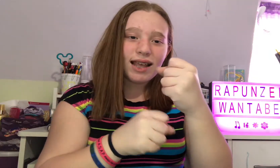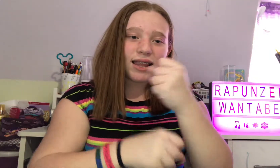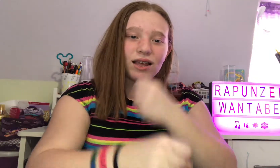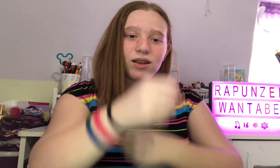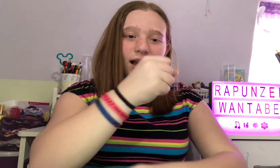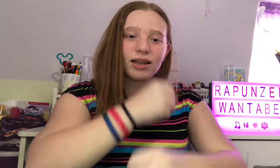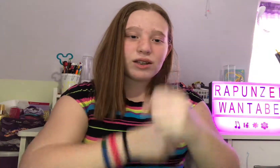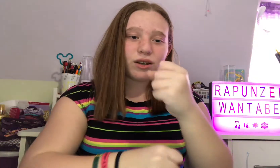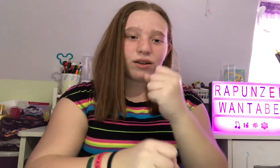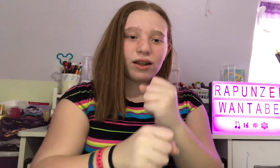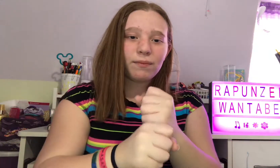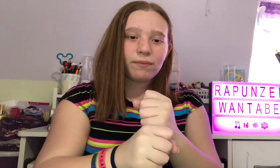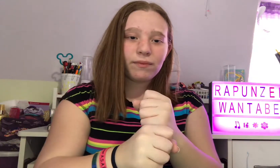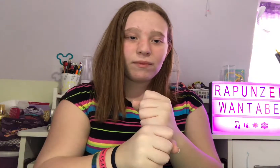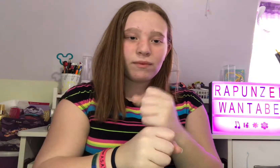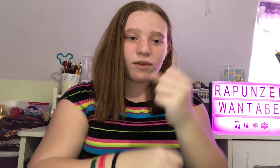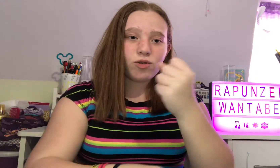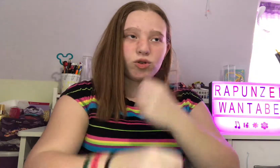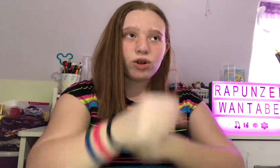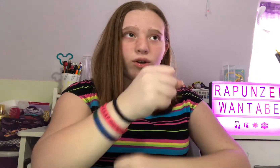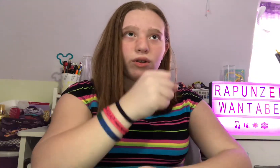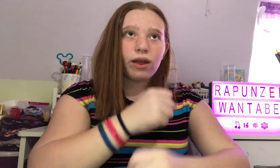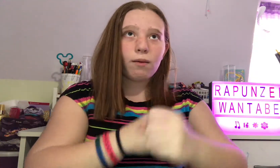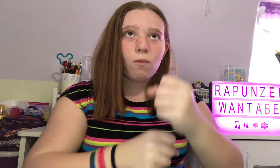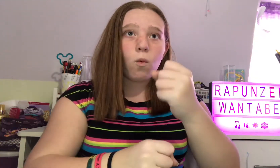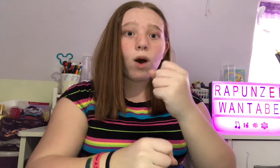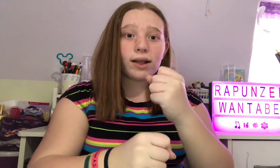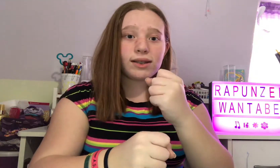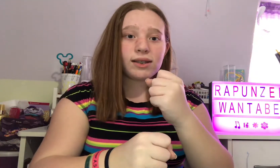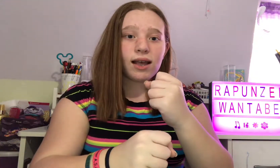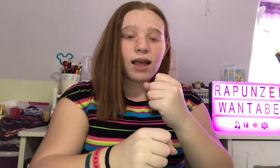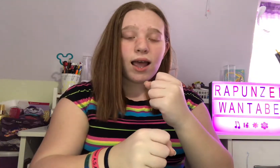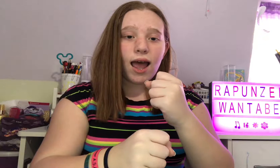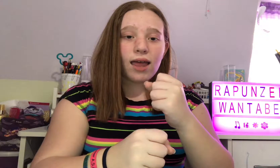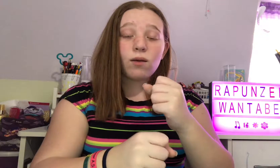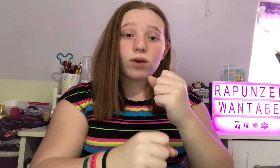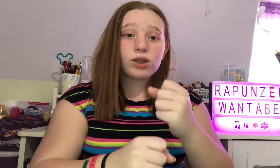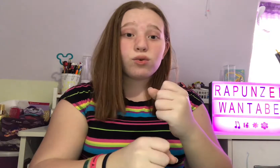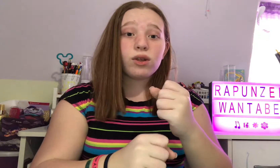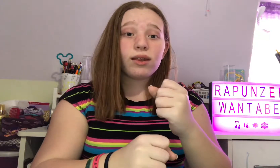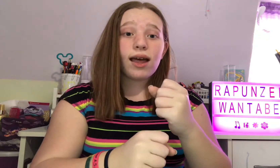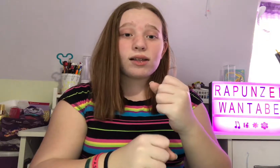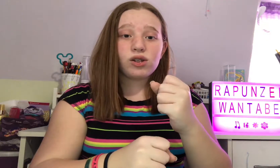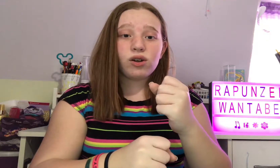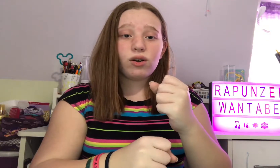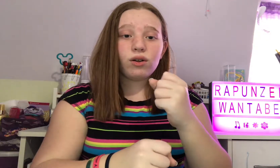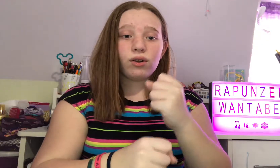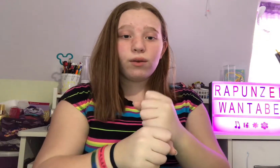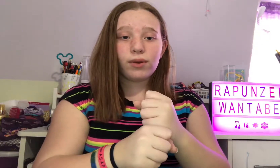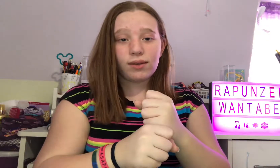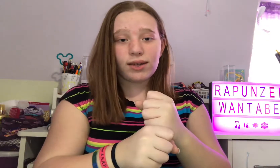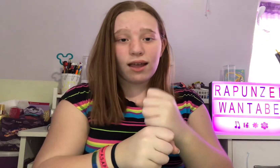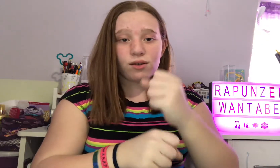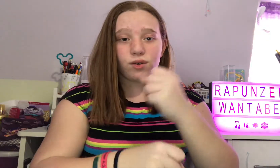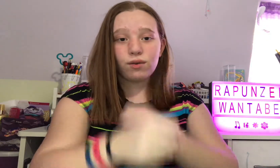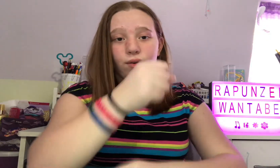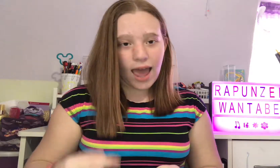and then you kind of circle them. You circle them once. And then once you do that circle, you put them together. So, and